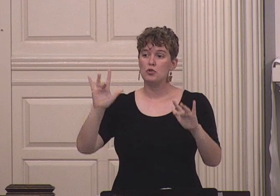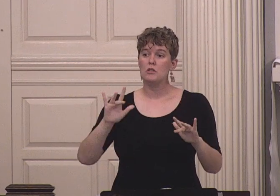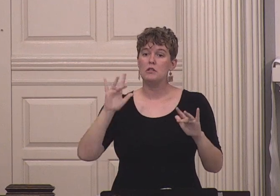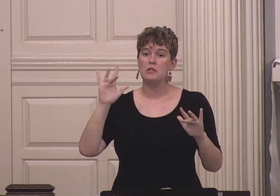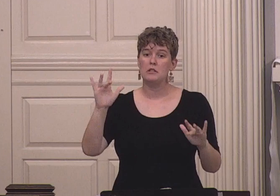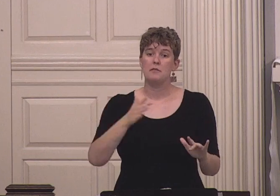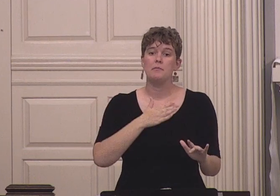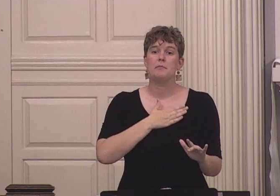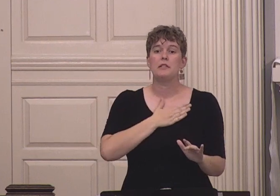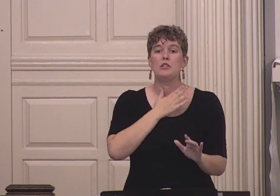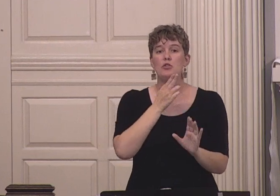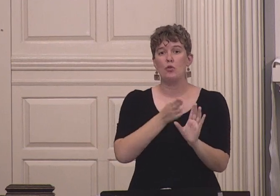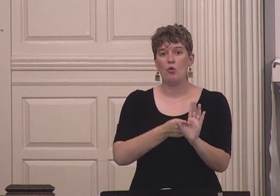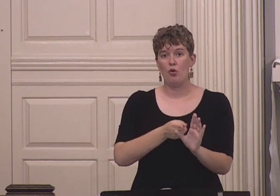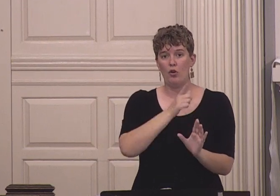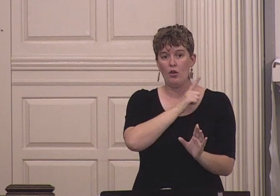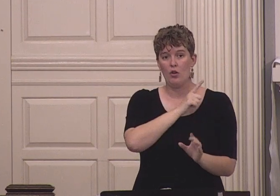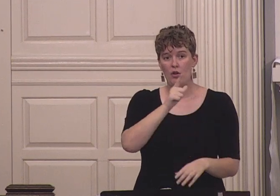eleison.